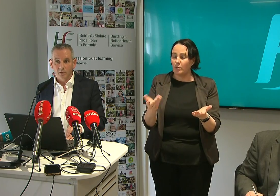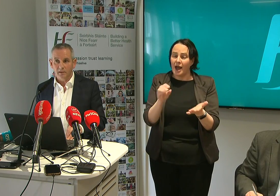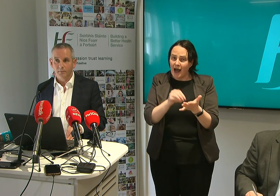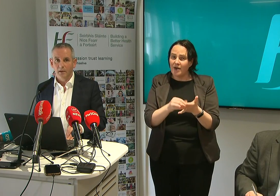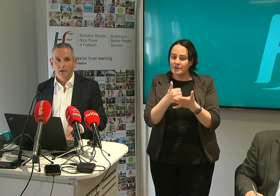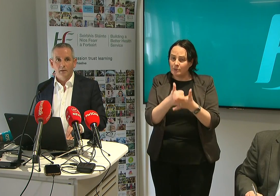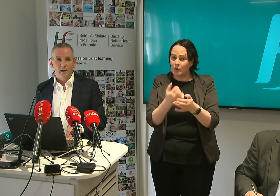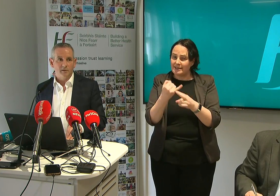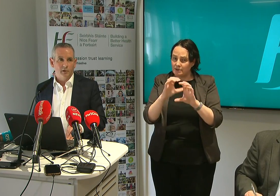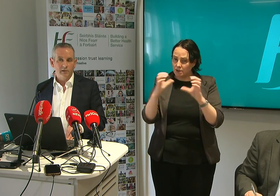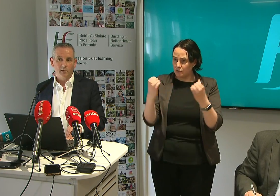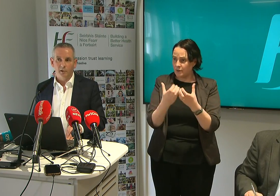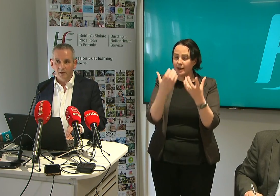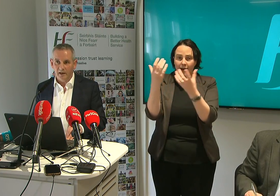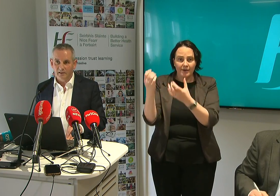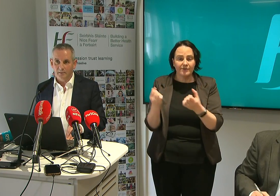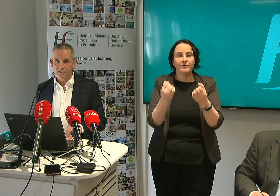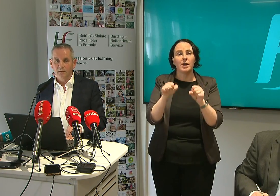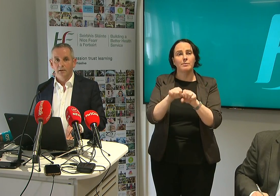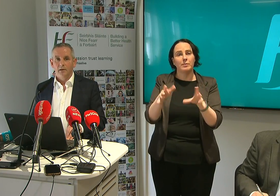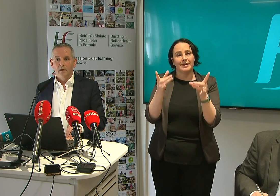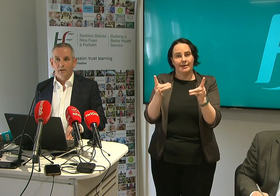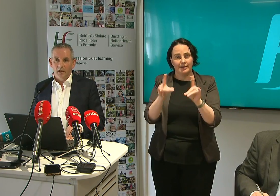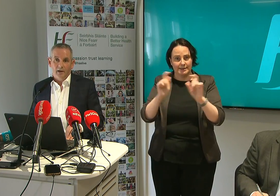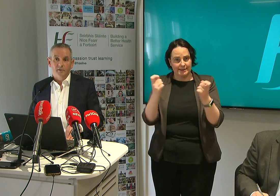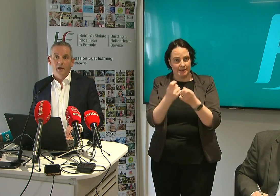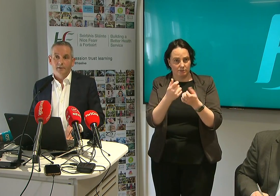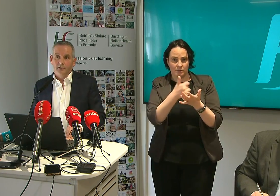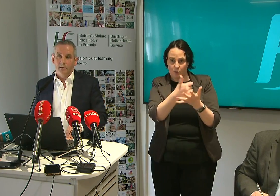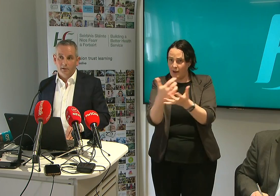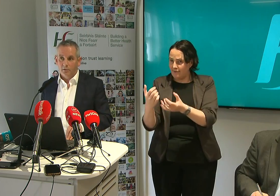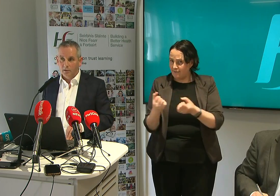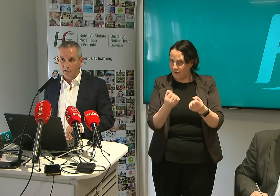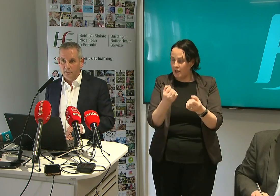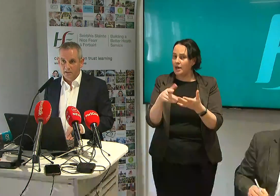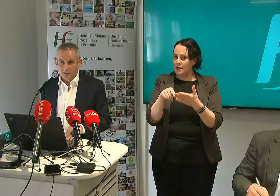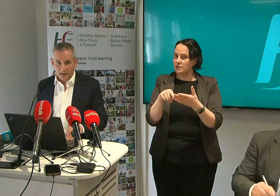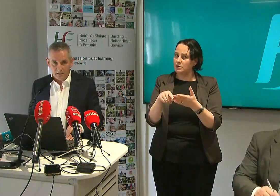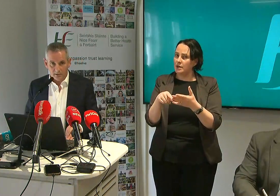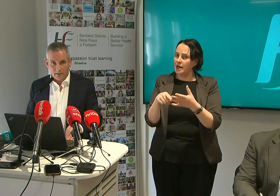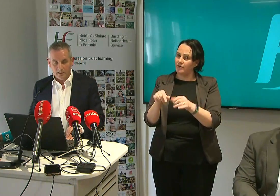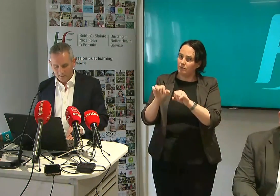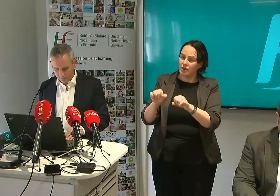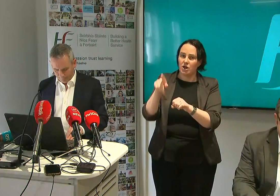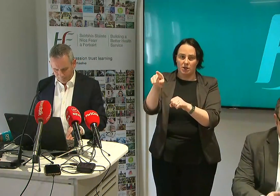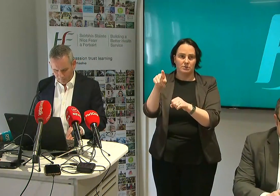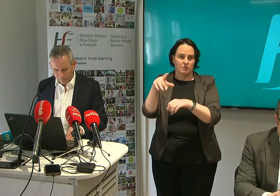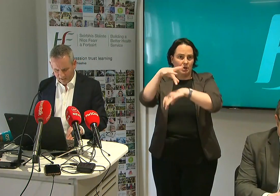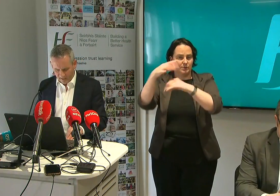in our community, we have supports from our public health teams, and we have demands on our acute hospital setting. So it